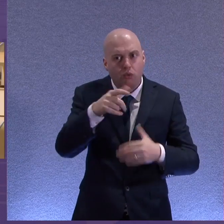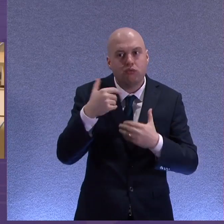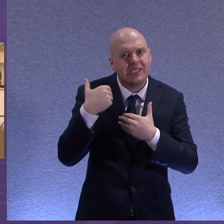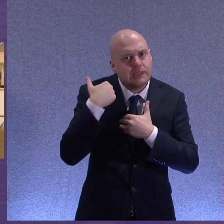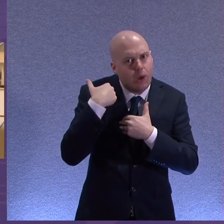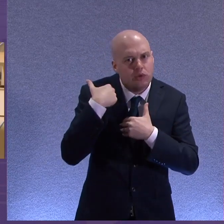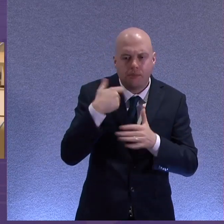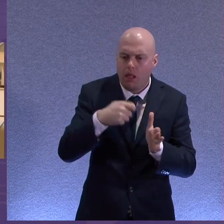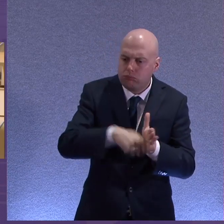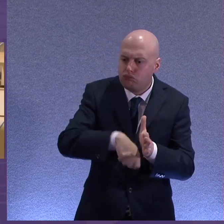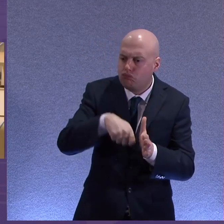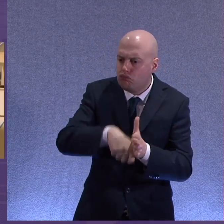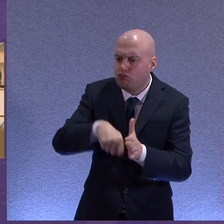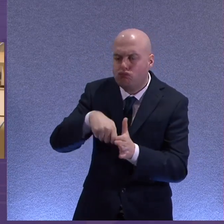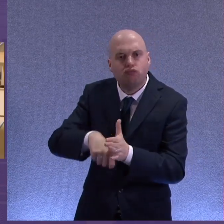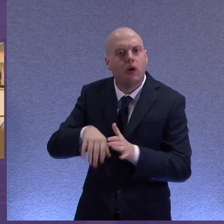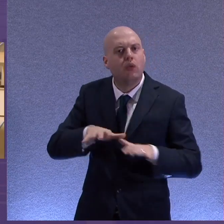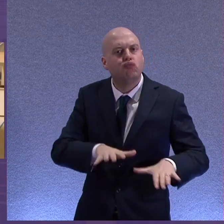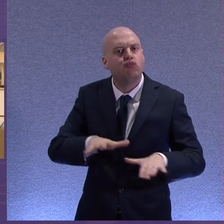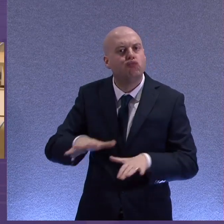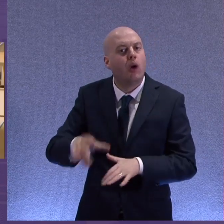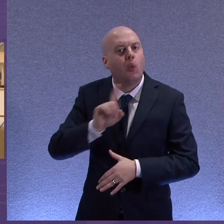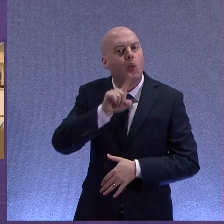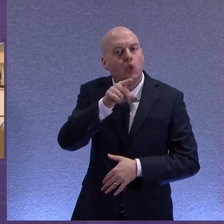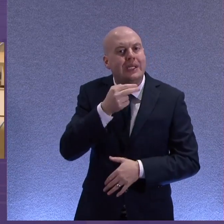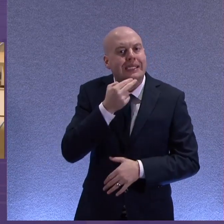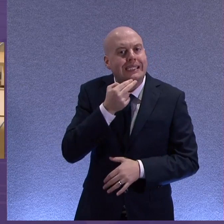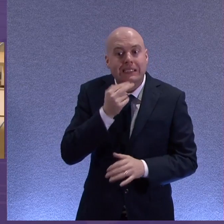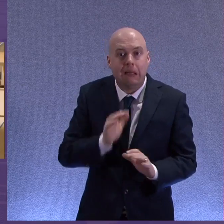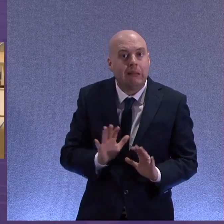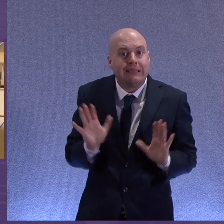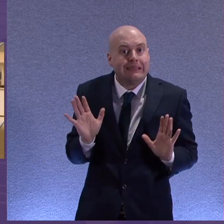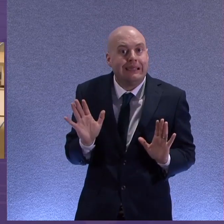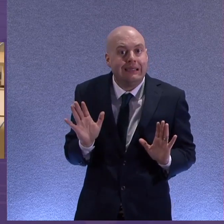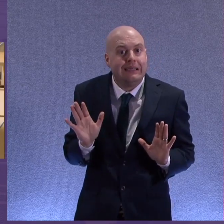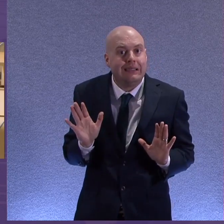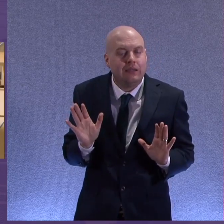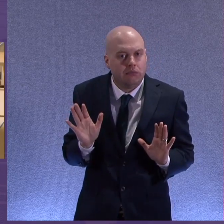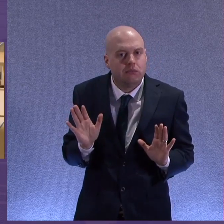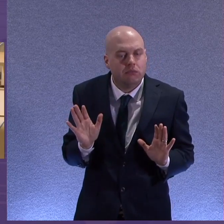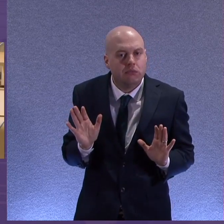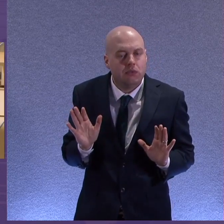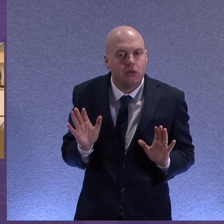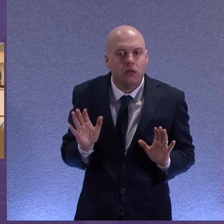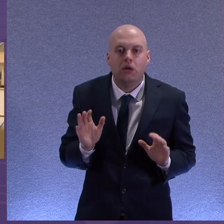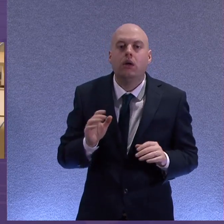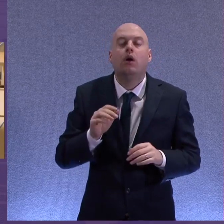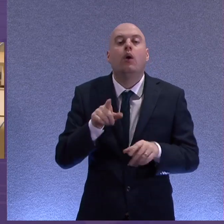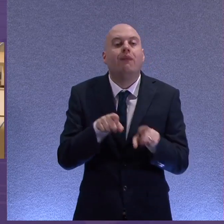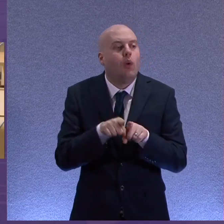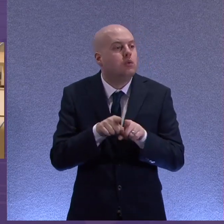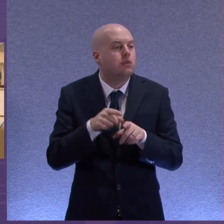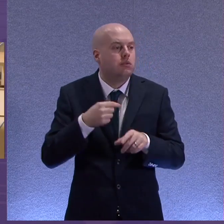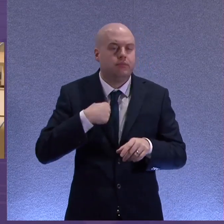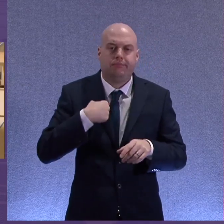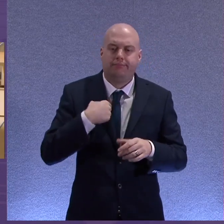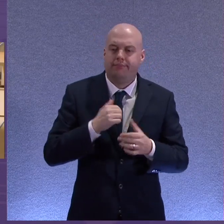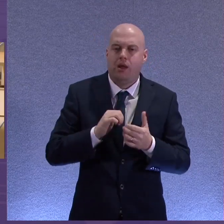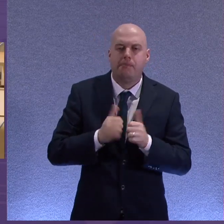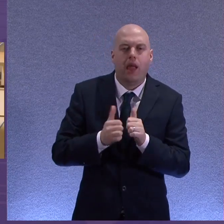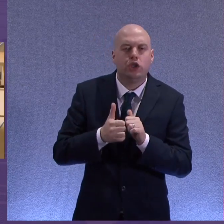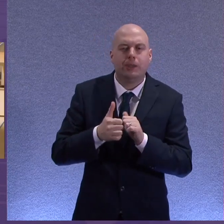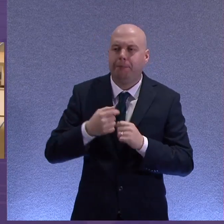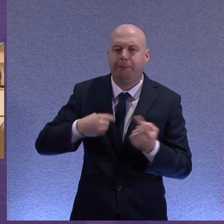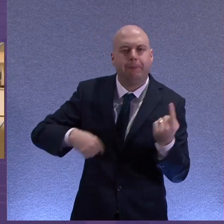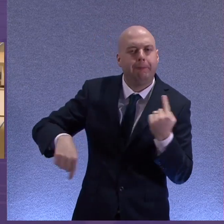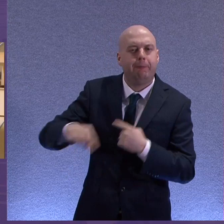responsibly, then these issues should not arise. Obviously, our resilience partnerships are working locally, and part of the focus there with